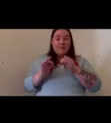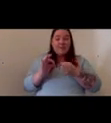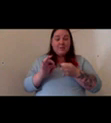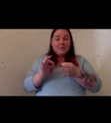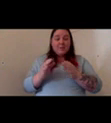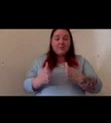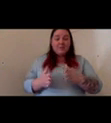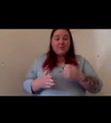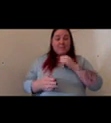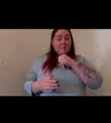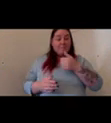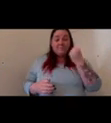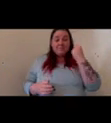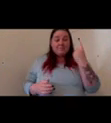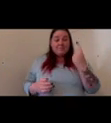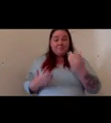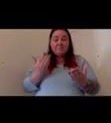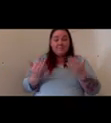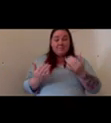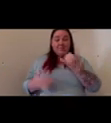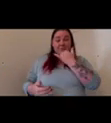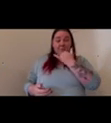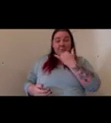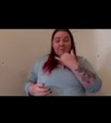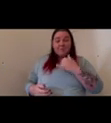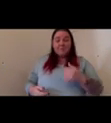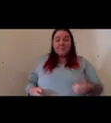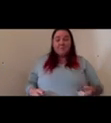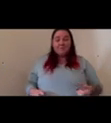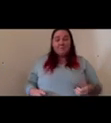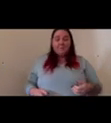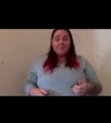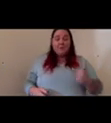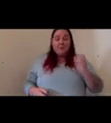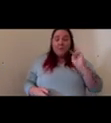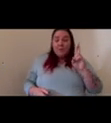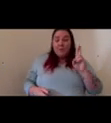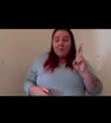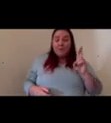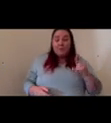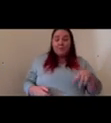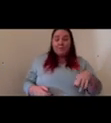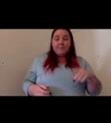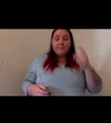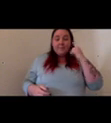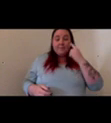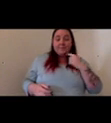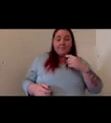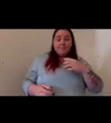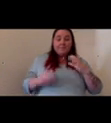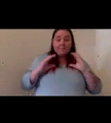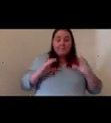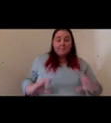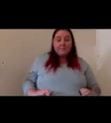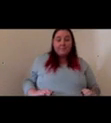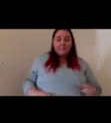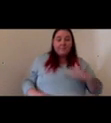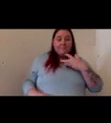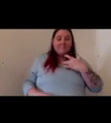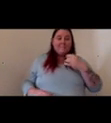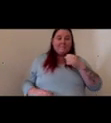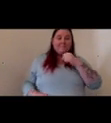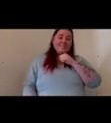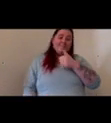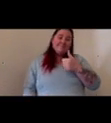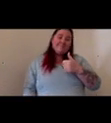information is wrong. Well, the interpreter doesn't understand. Maybe they're wrong about what the deaf client had to say.